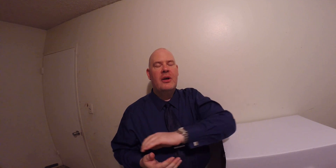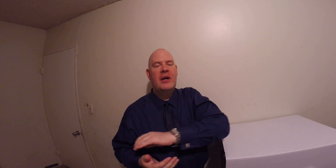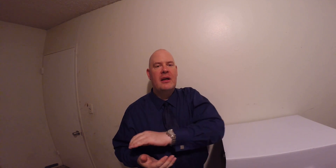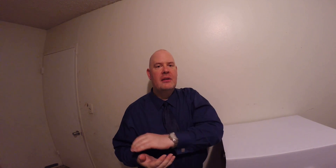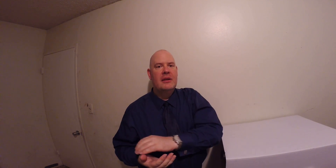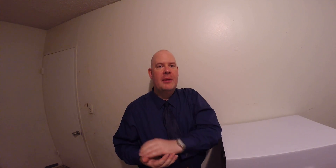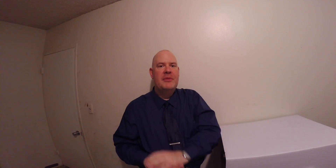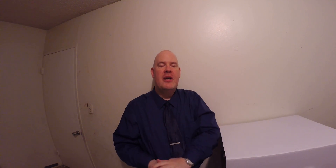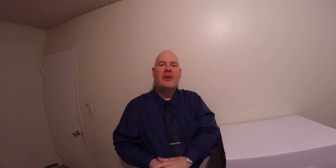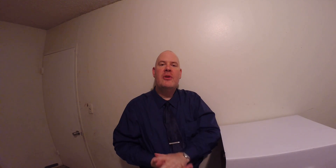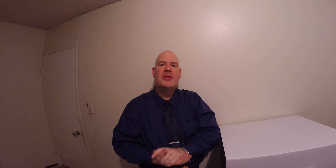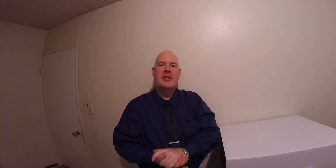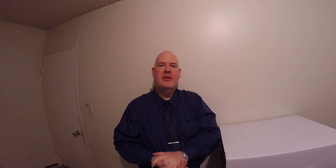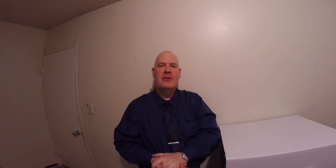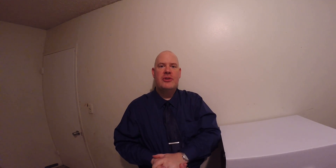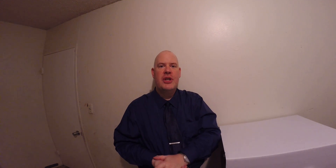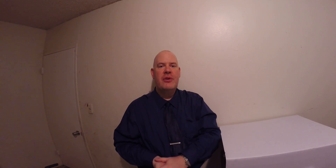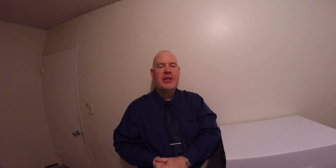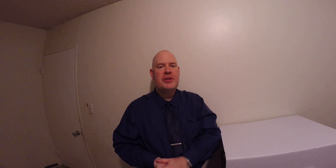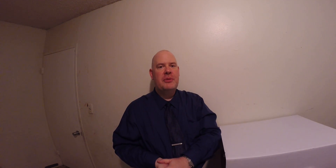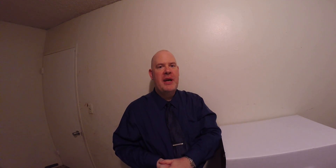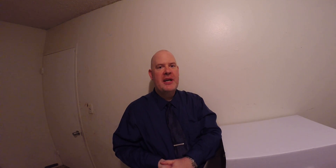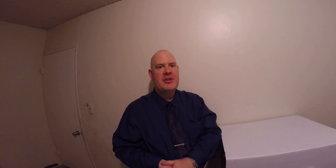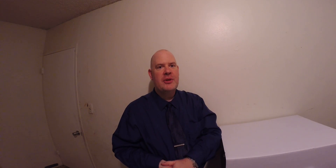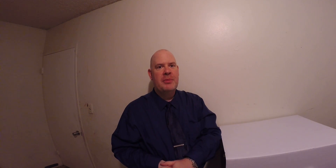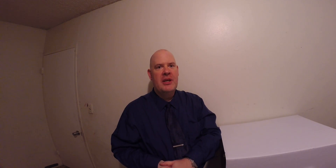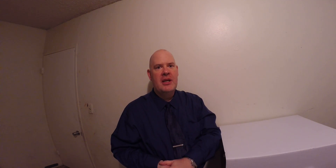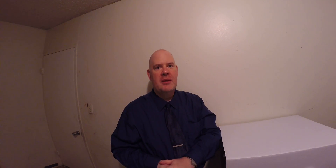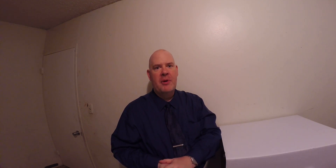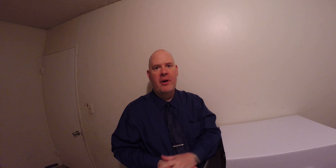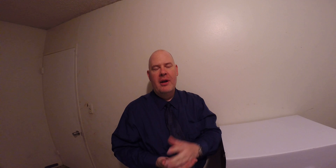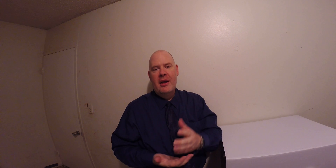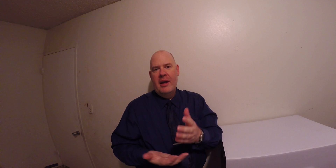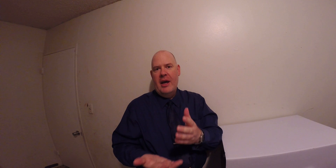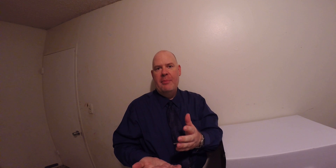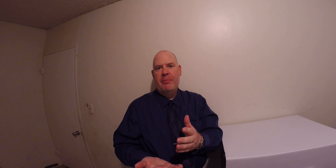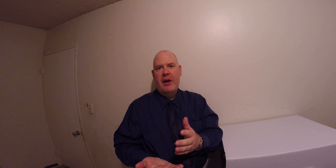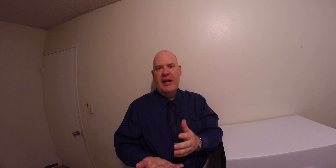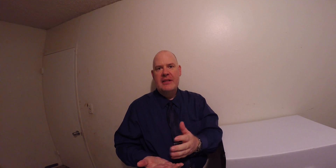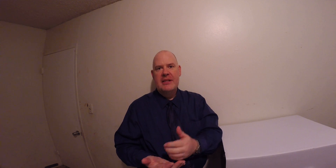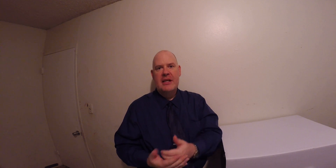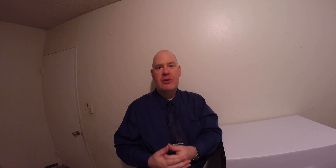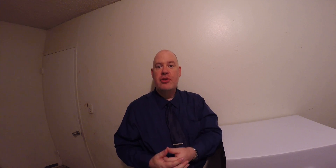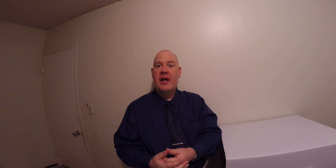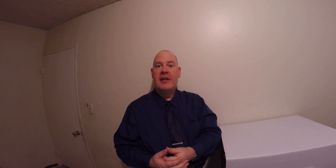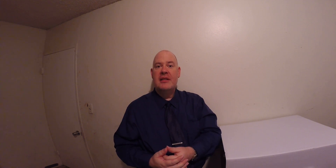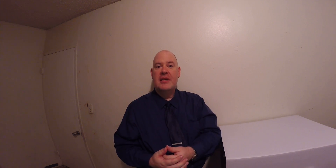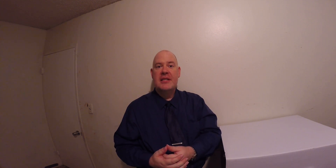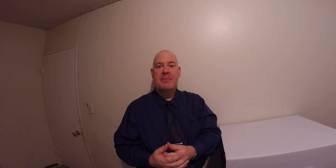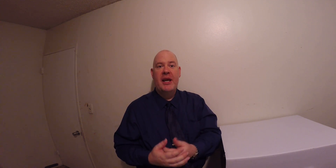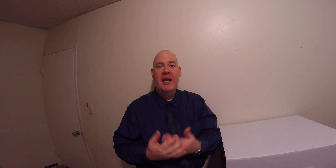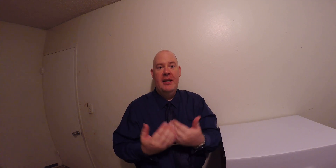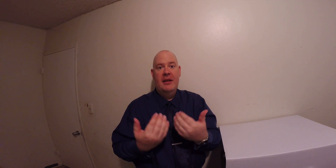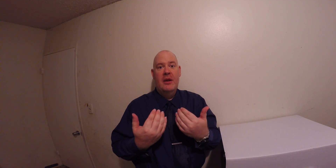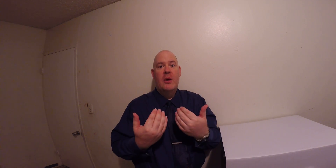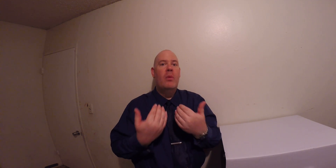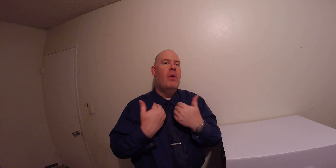Aloha, I'm Darren Olson, Generational Master Beekeeper. I'm practicing trying to explain